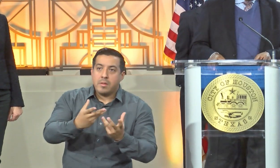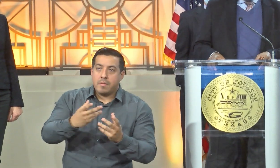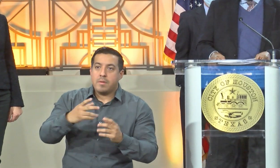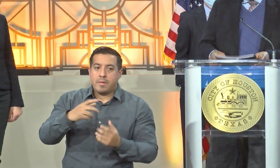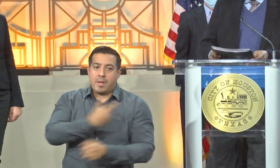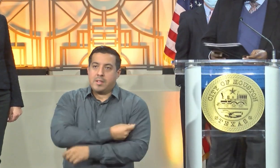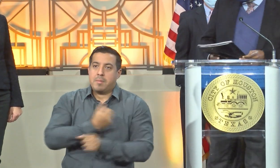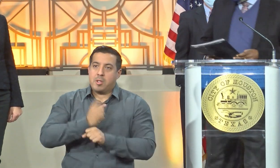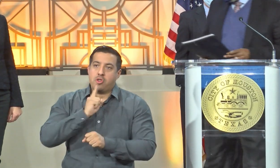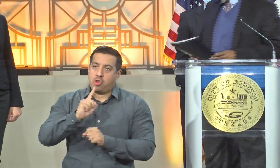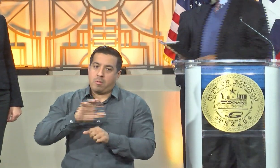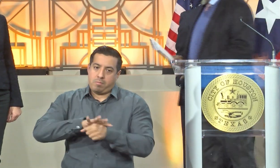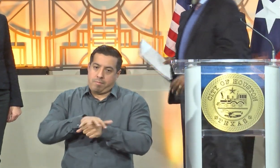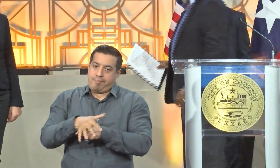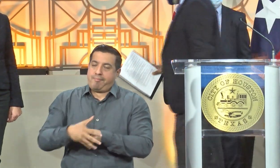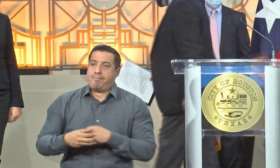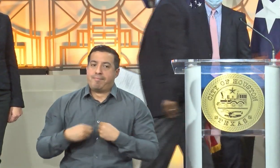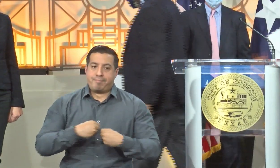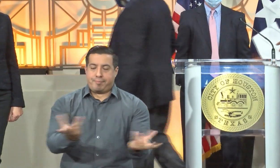coverage.